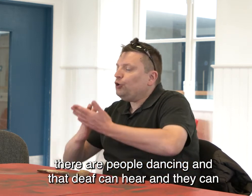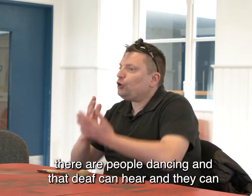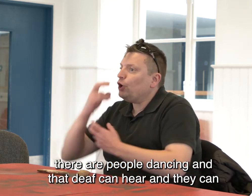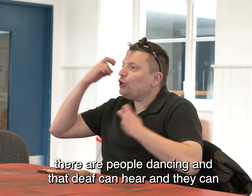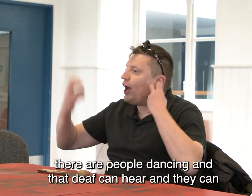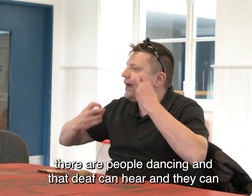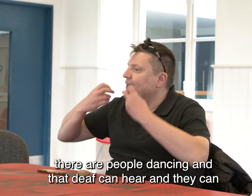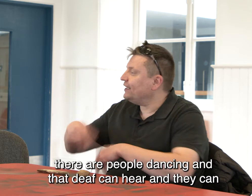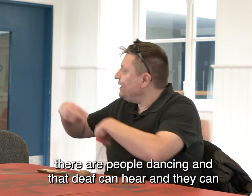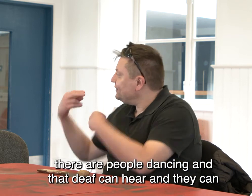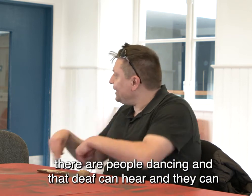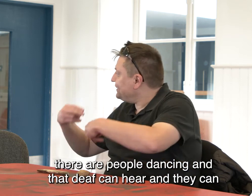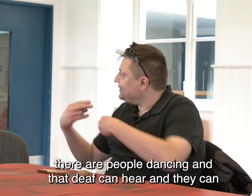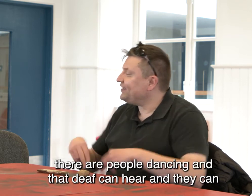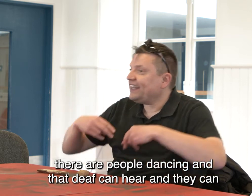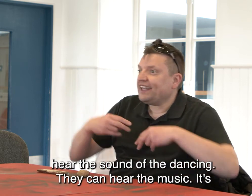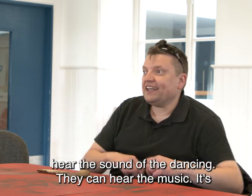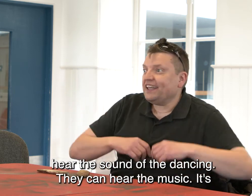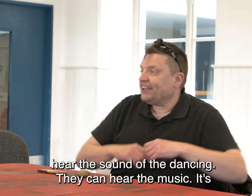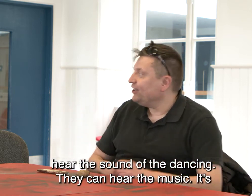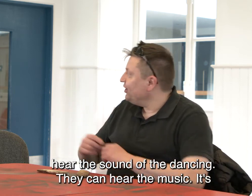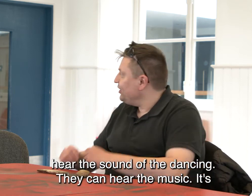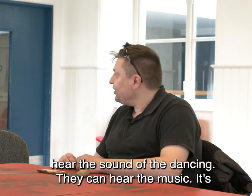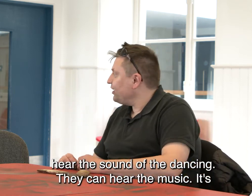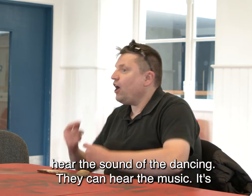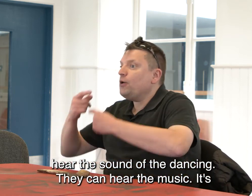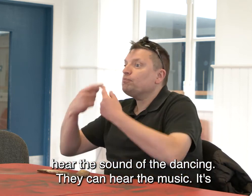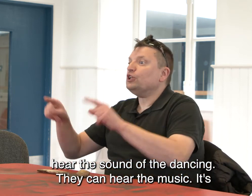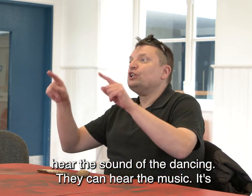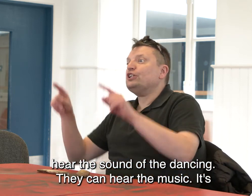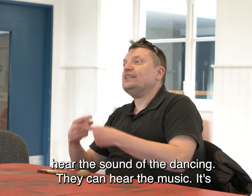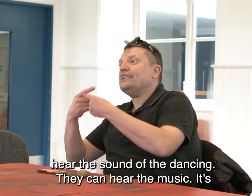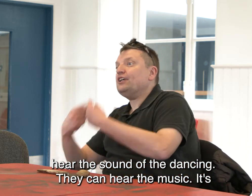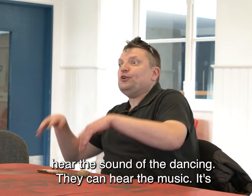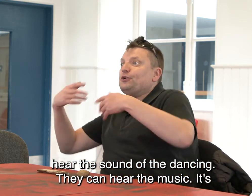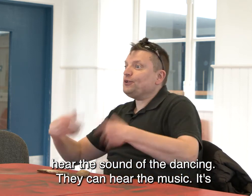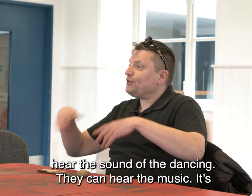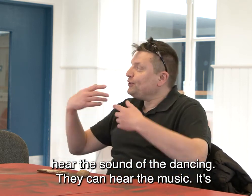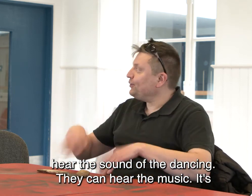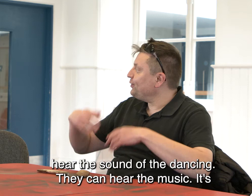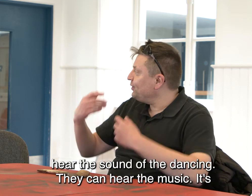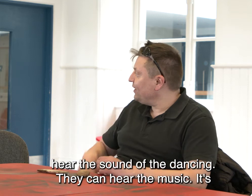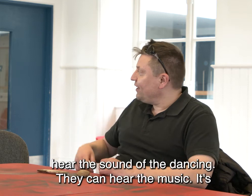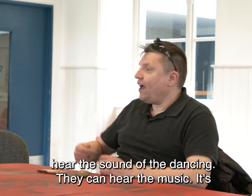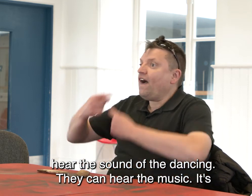hear, and they can hear the sound of the dancing. They can hear the music. It's